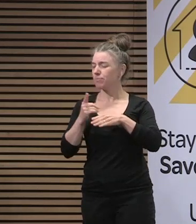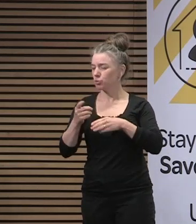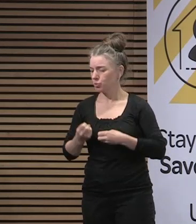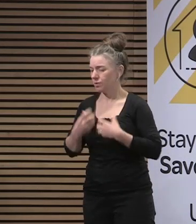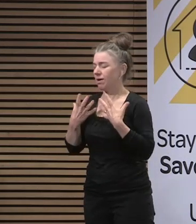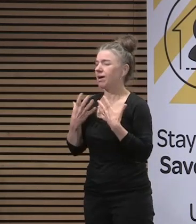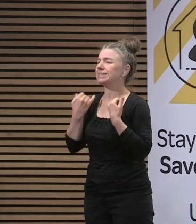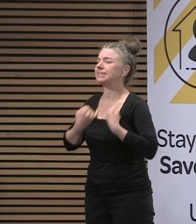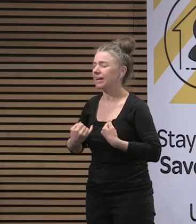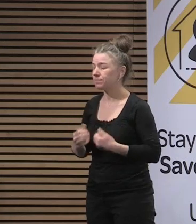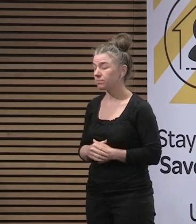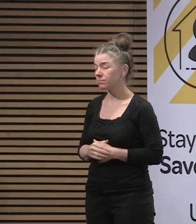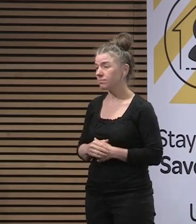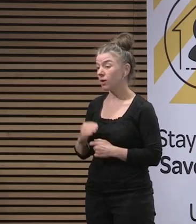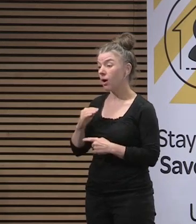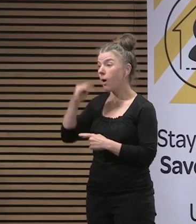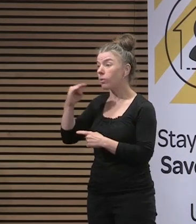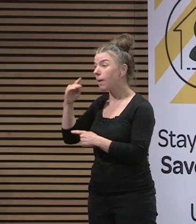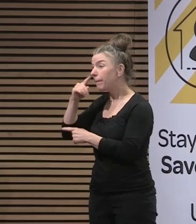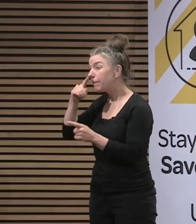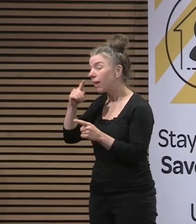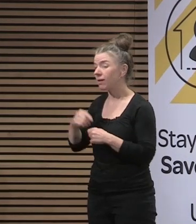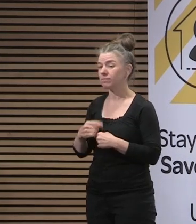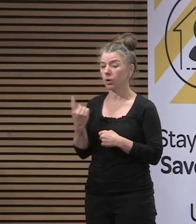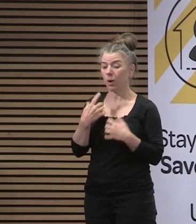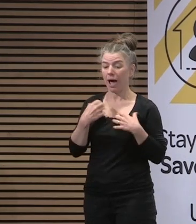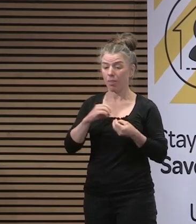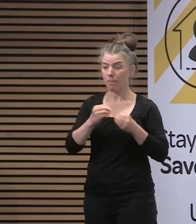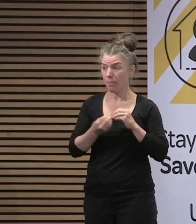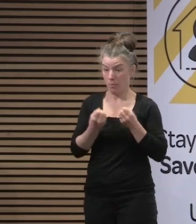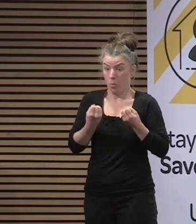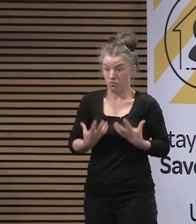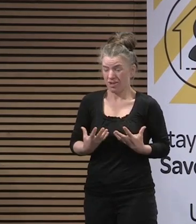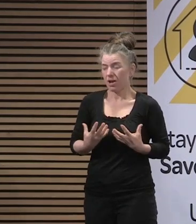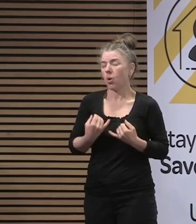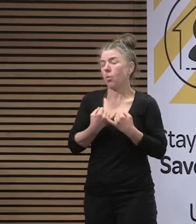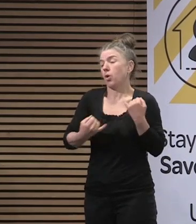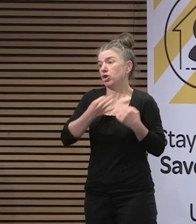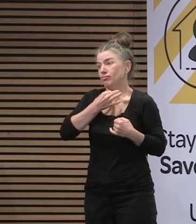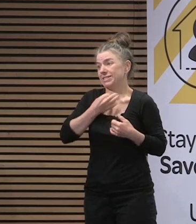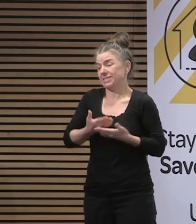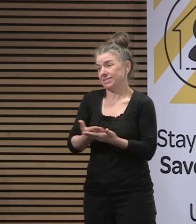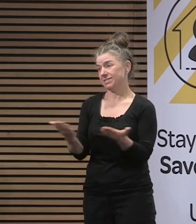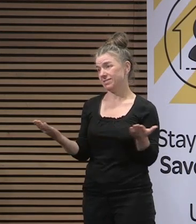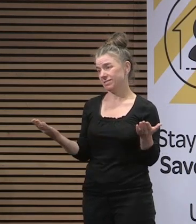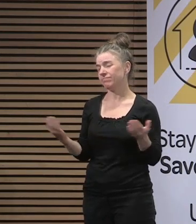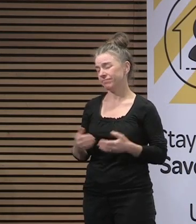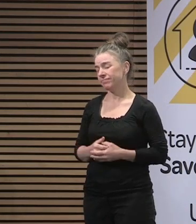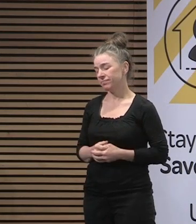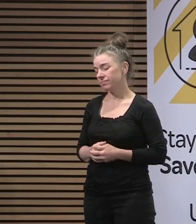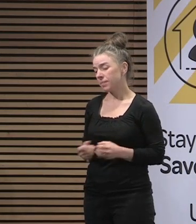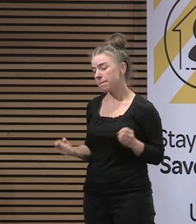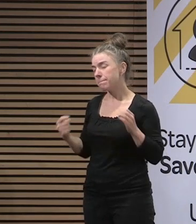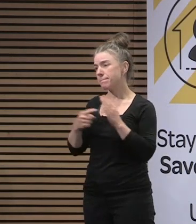New Zealanders and those with underlying health issues are by far at the most risk. It is